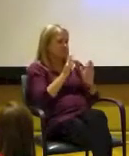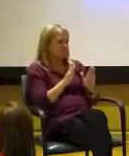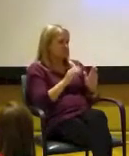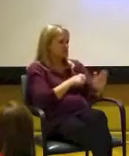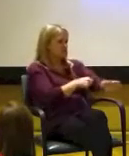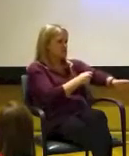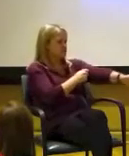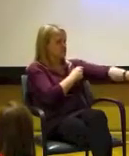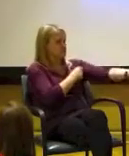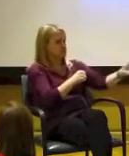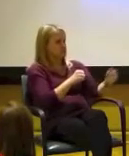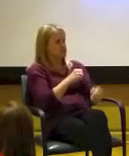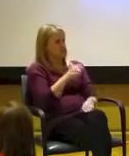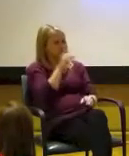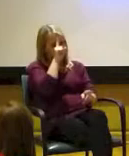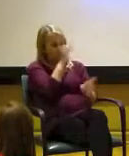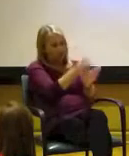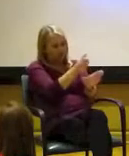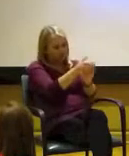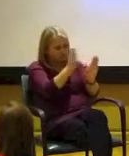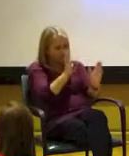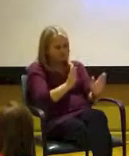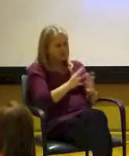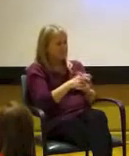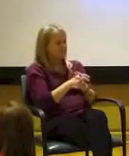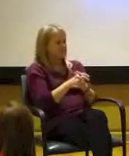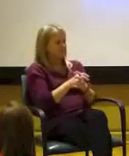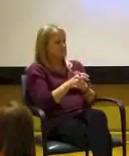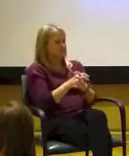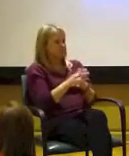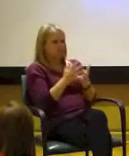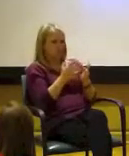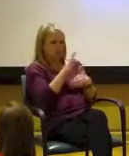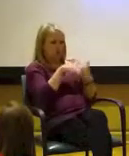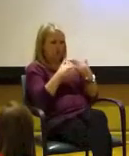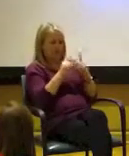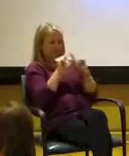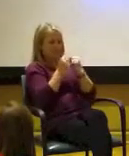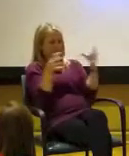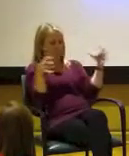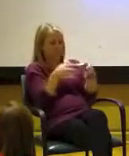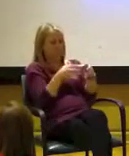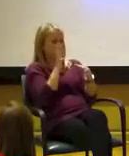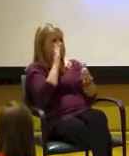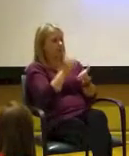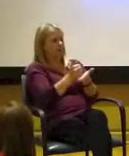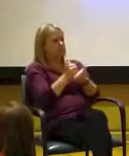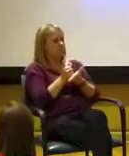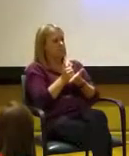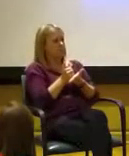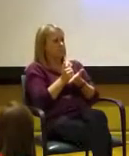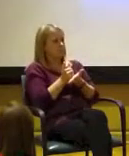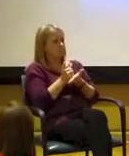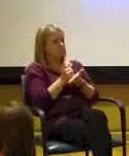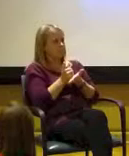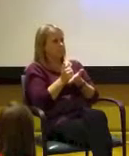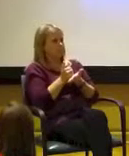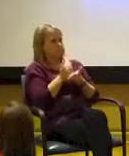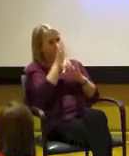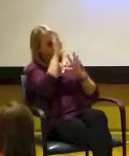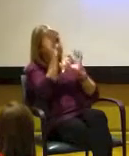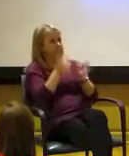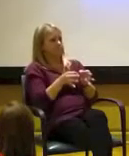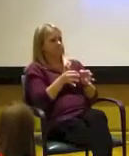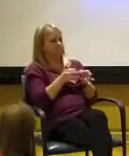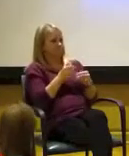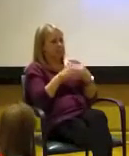the psychologists, the members of the team that help us come together to